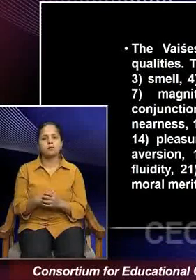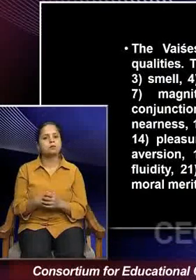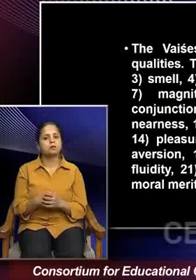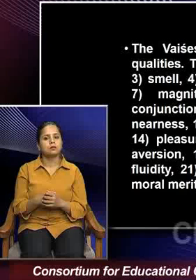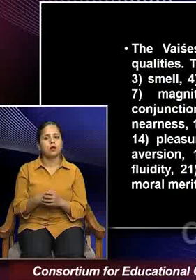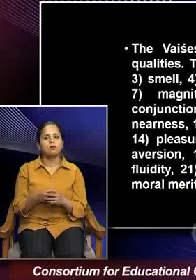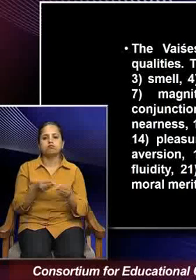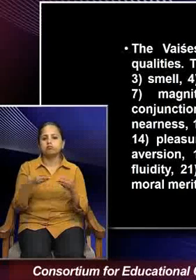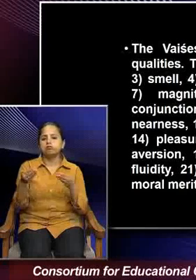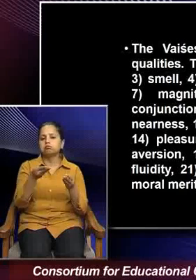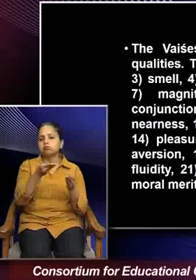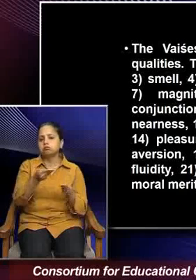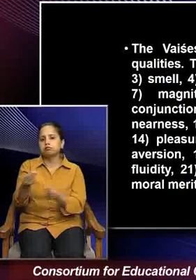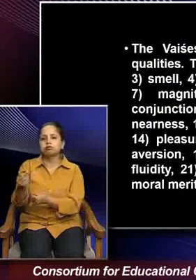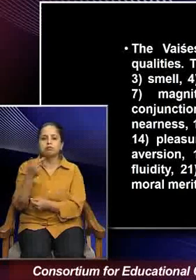fluidity,